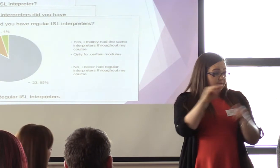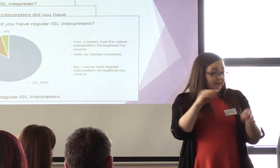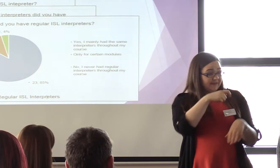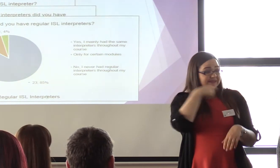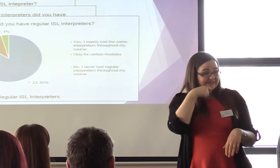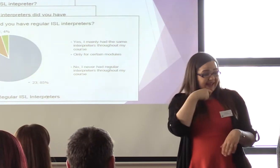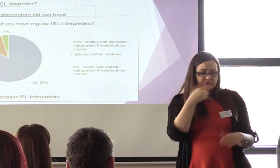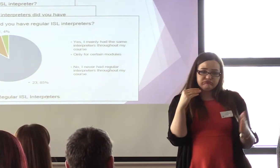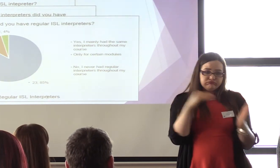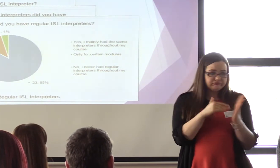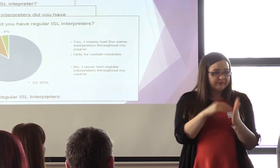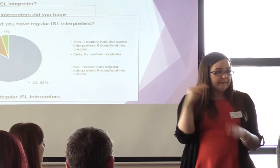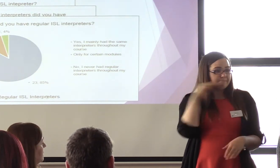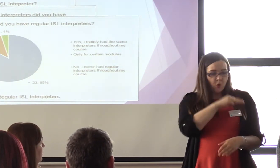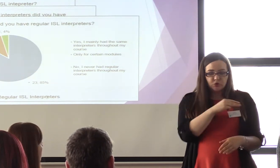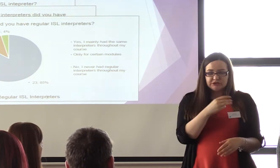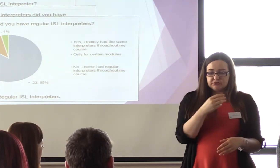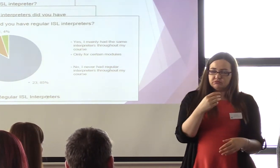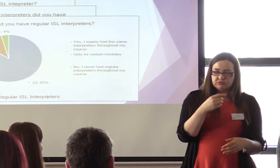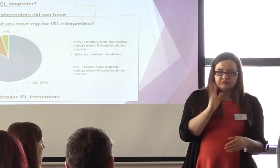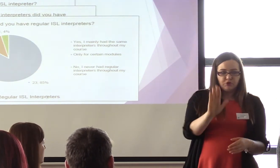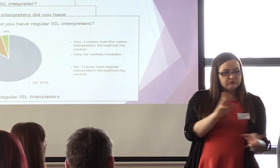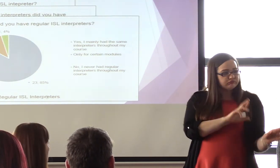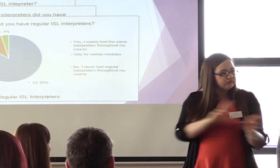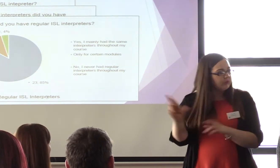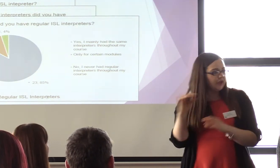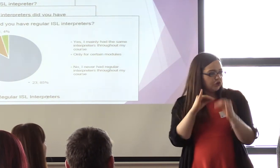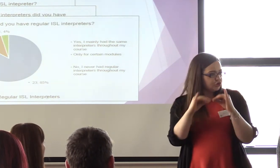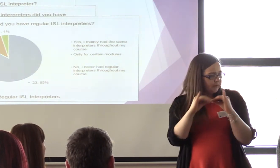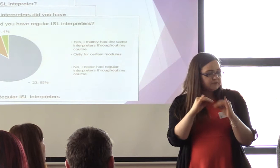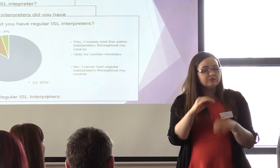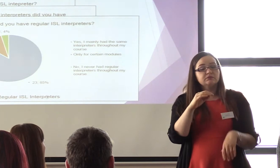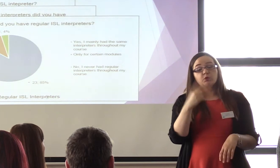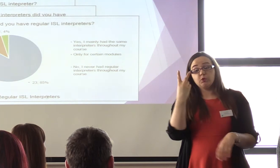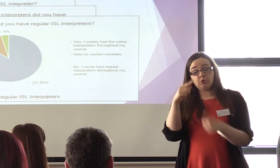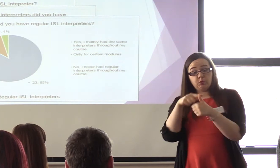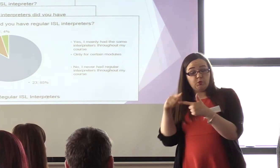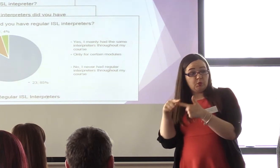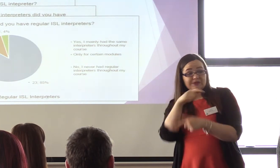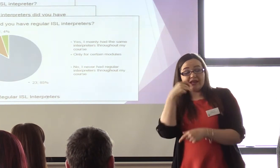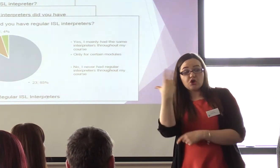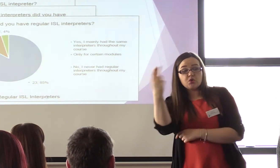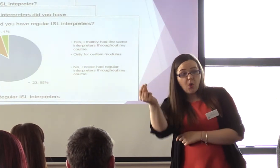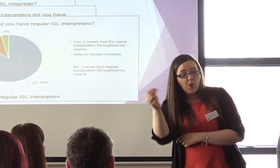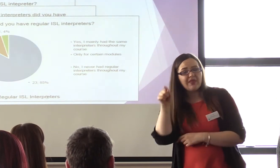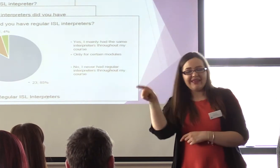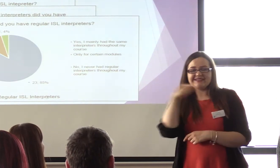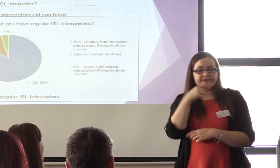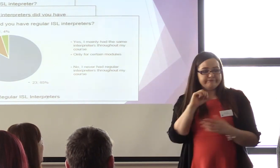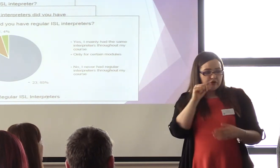did, could they explain why? 25% said that it was crucial that they have a regular interpreter. 2 said that